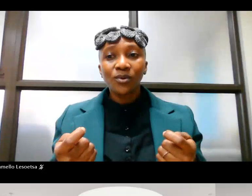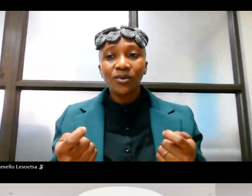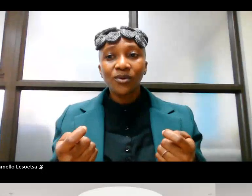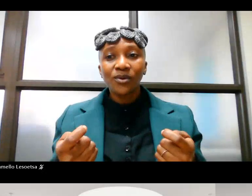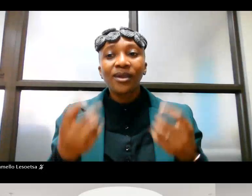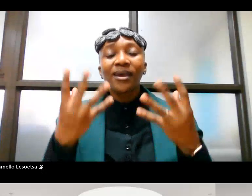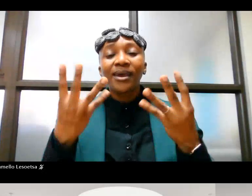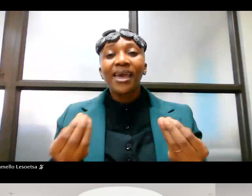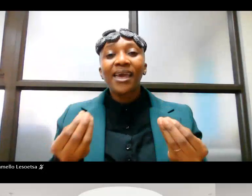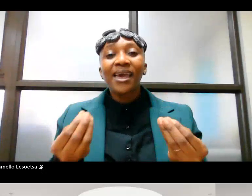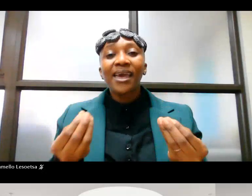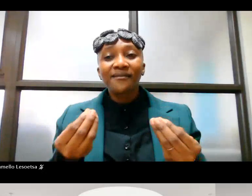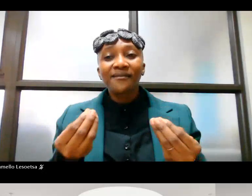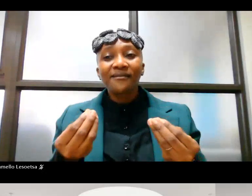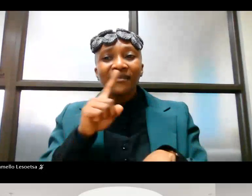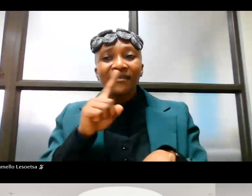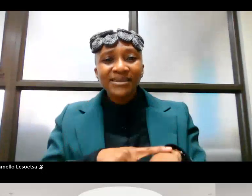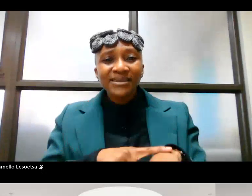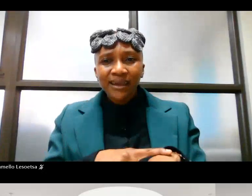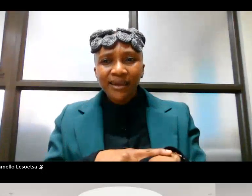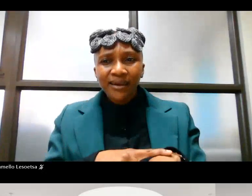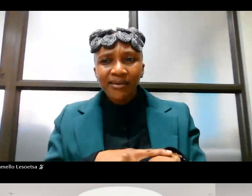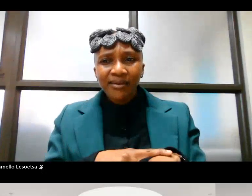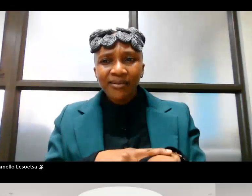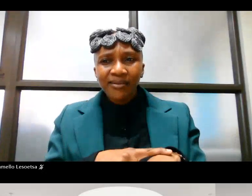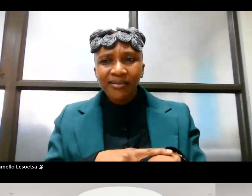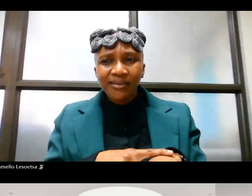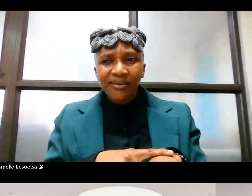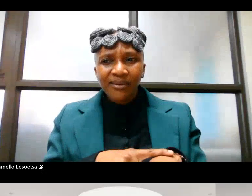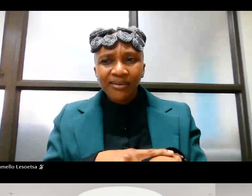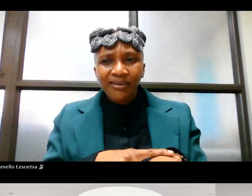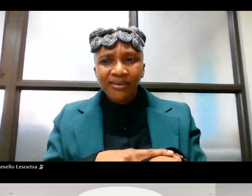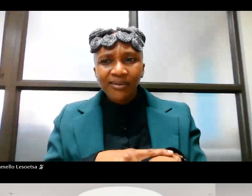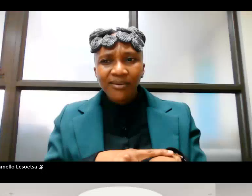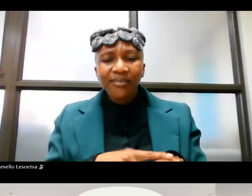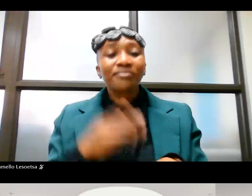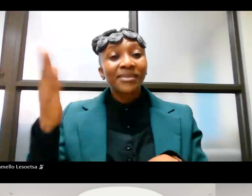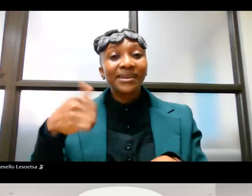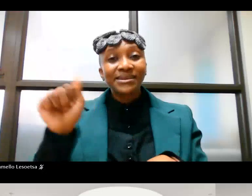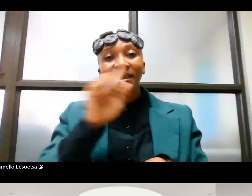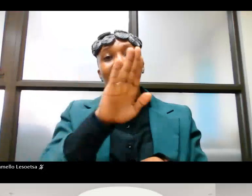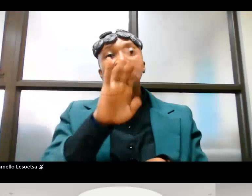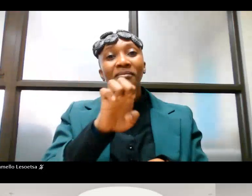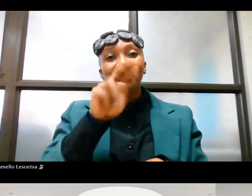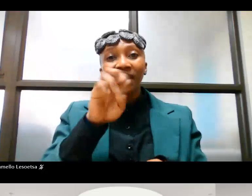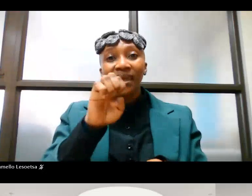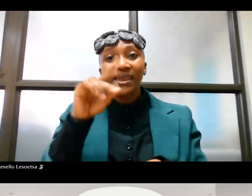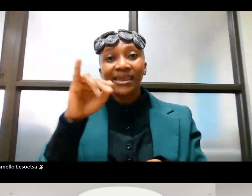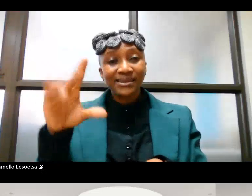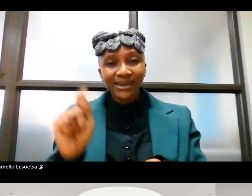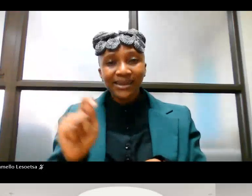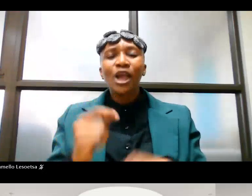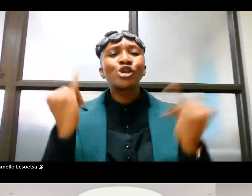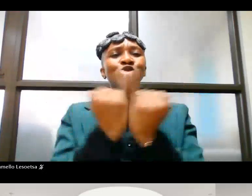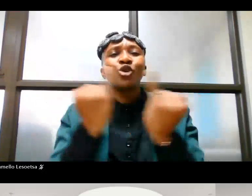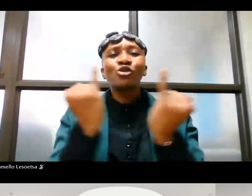although he makes a lot of jokes. But anyway, yeah, you're going to meet him on Thursday.